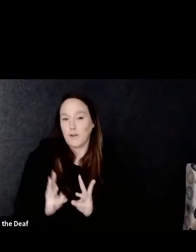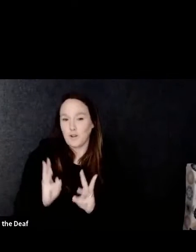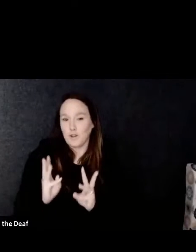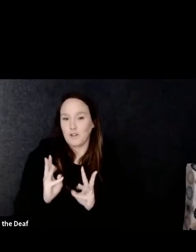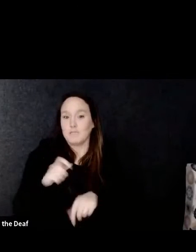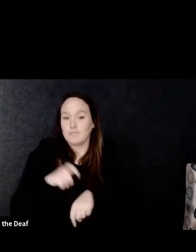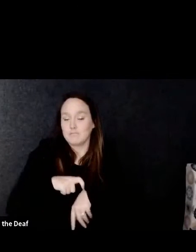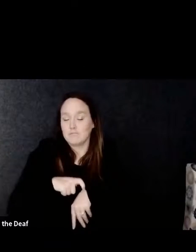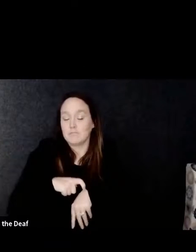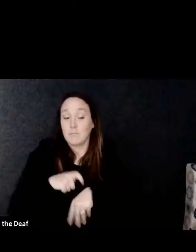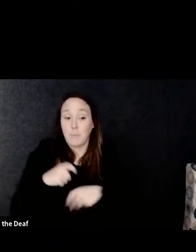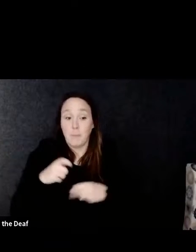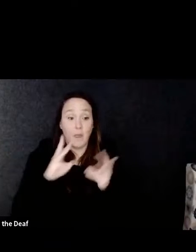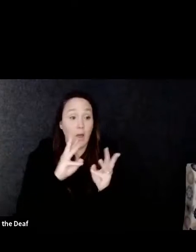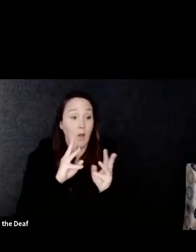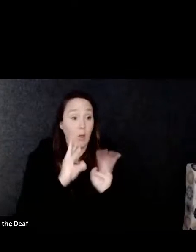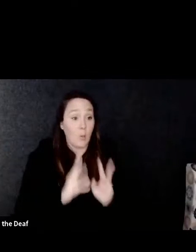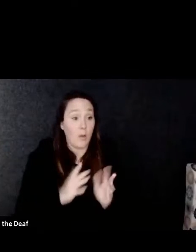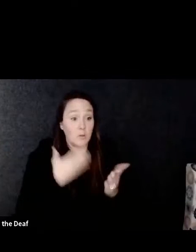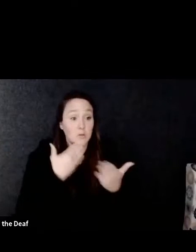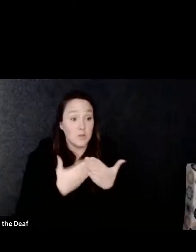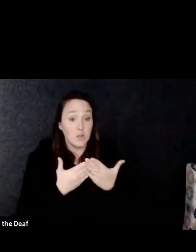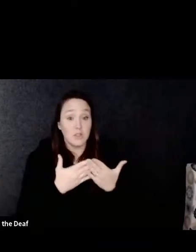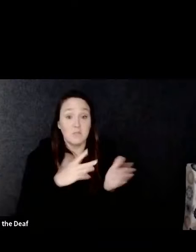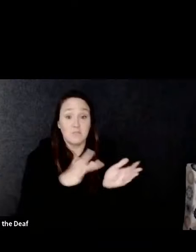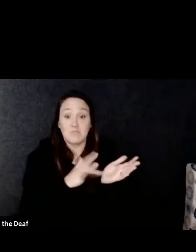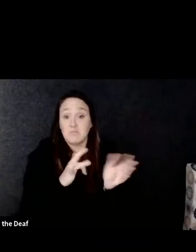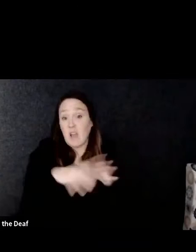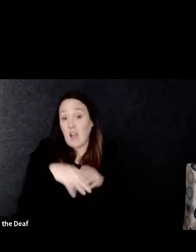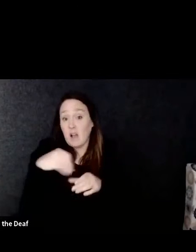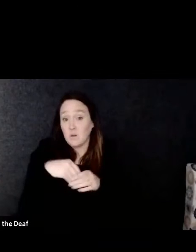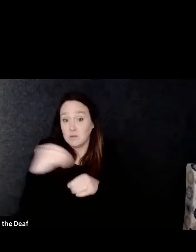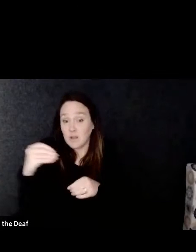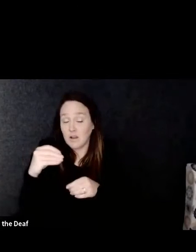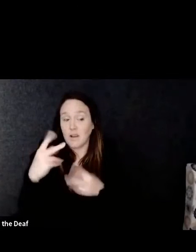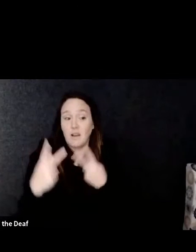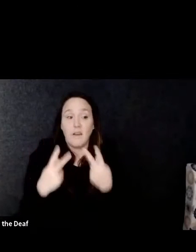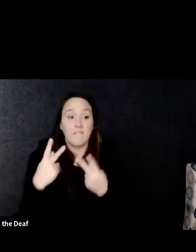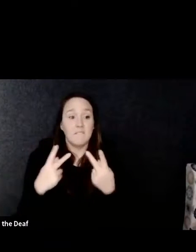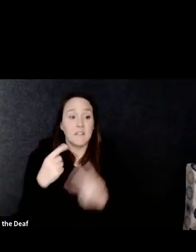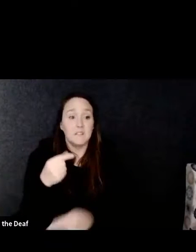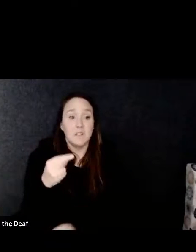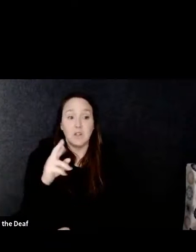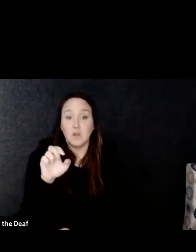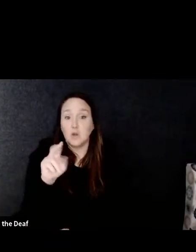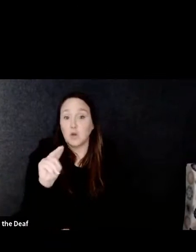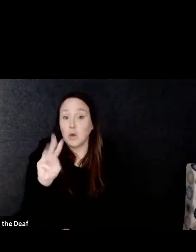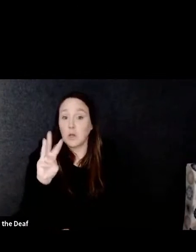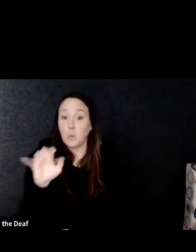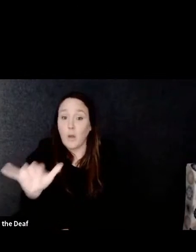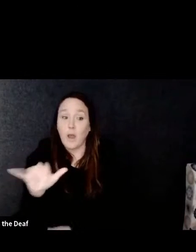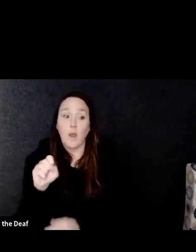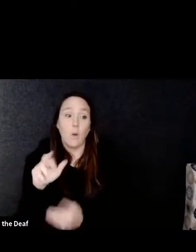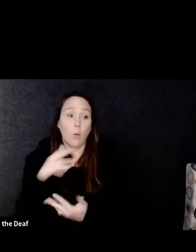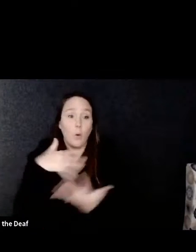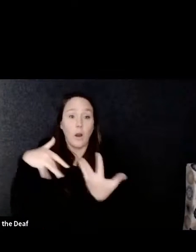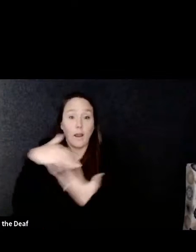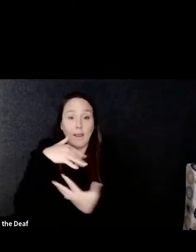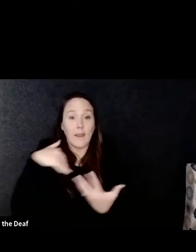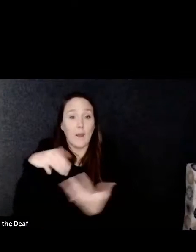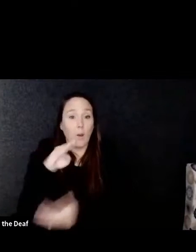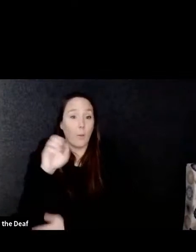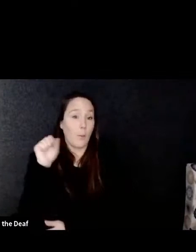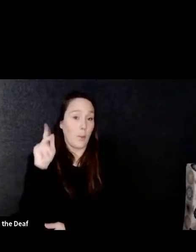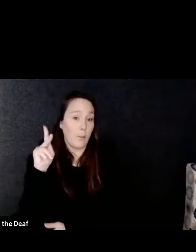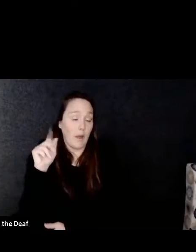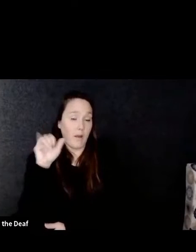While the weather is good, take advantage of the outdoors. Visit some of our local greenways or just simply hang out in the backyard.